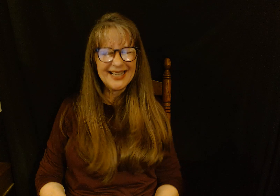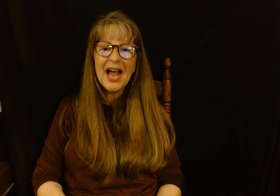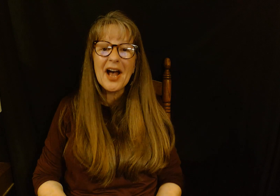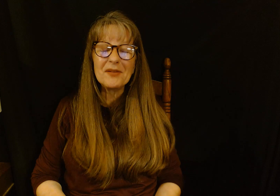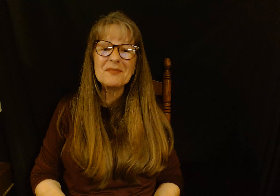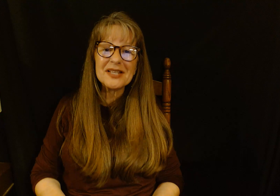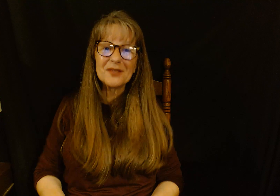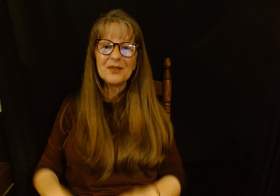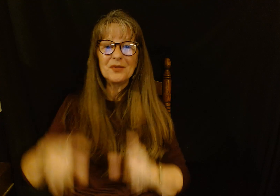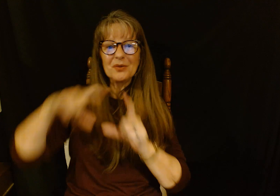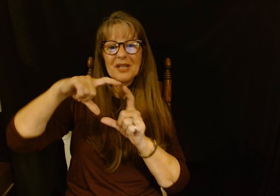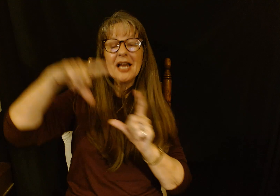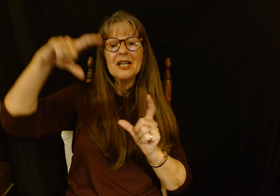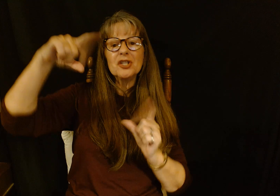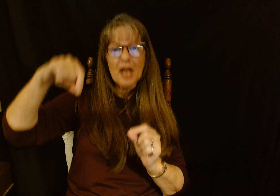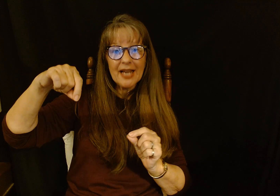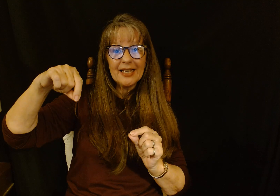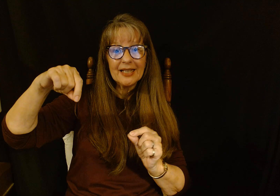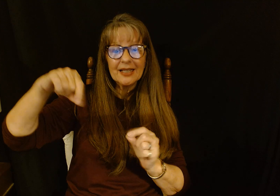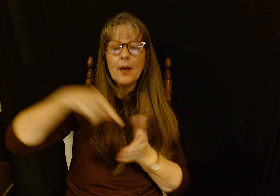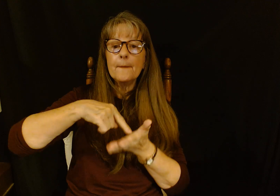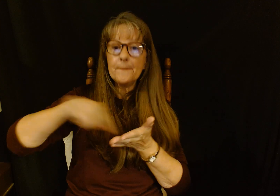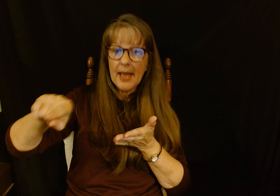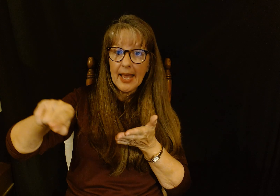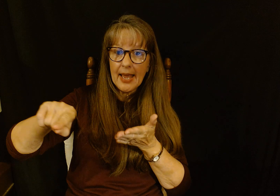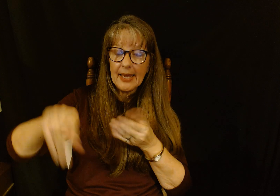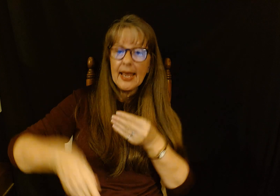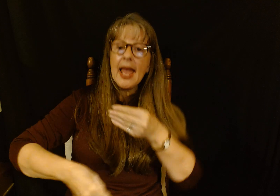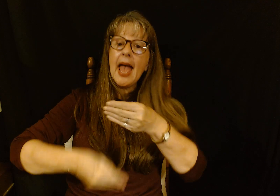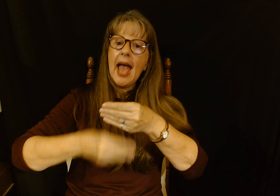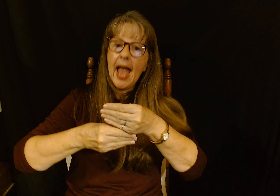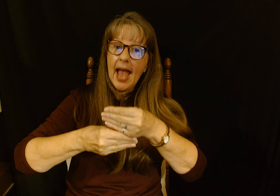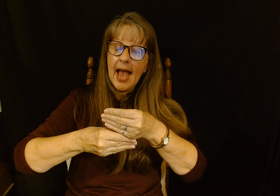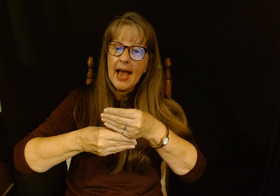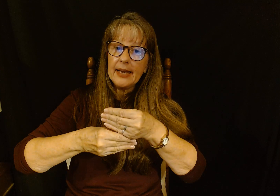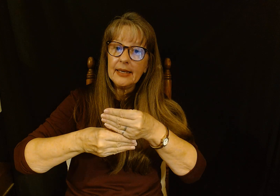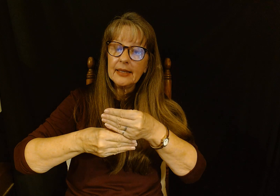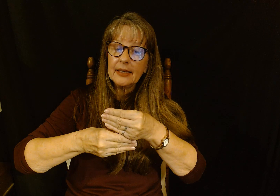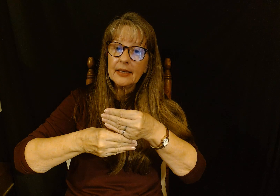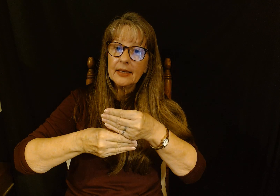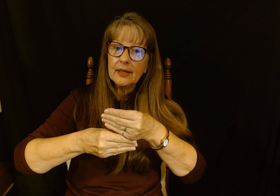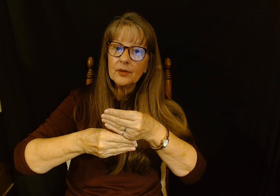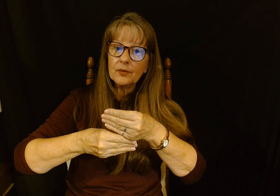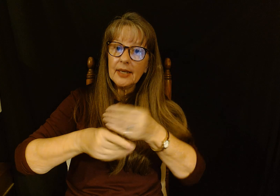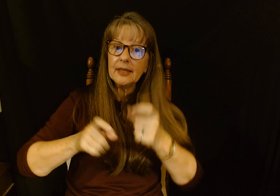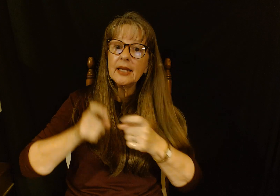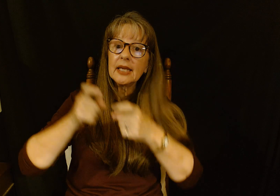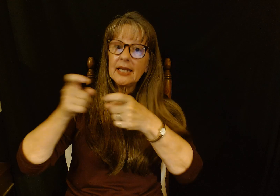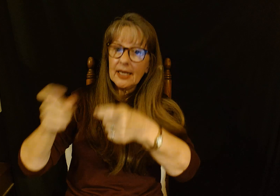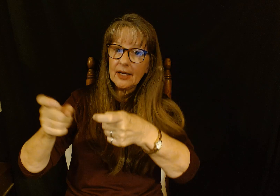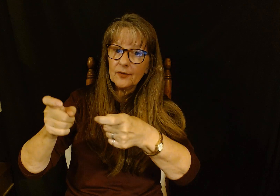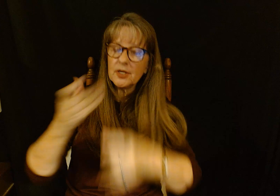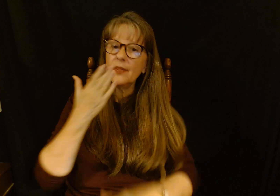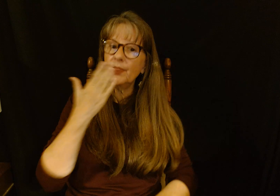I'm getting myself confused. Check, pay, add, right? Gift, thank